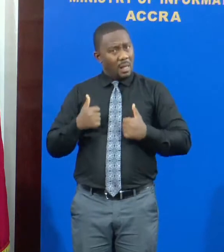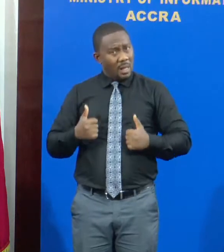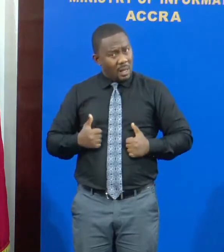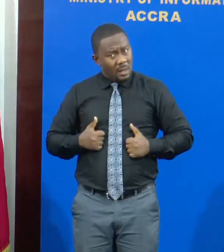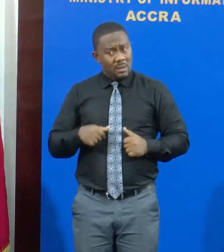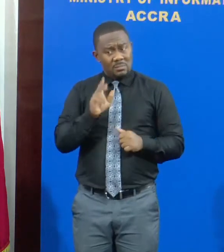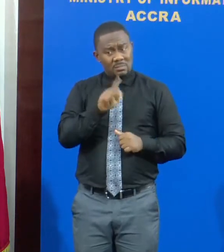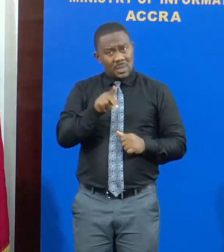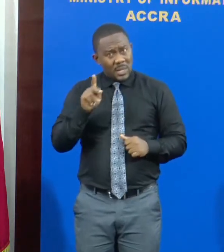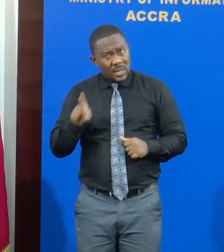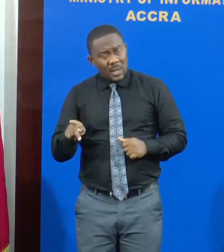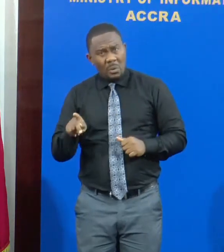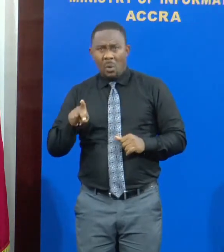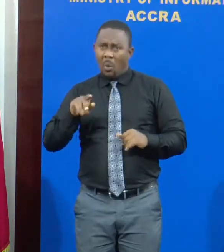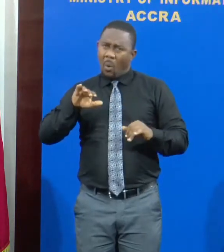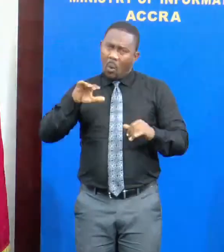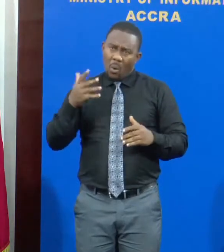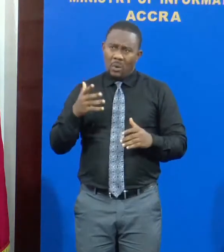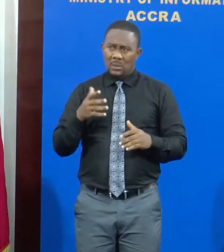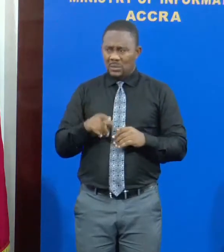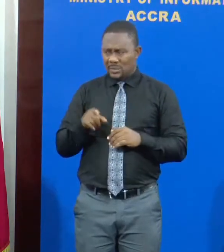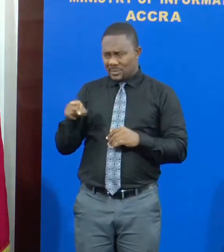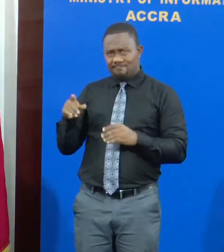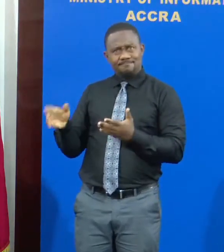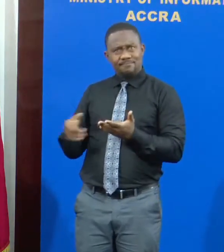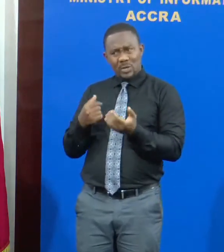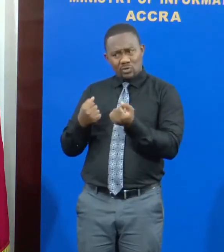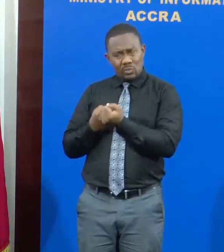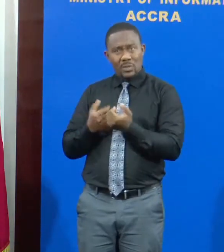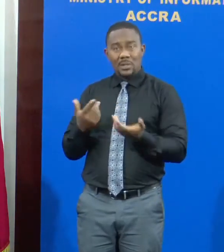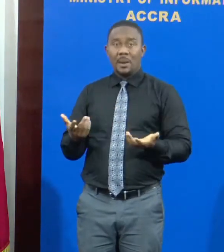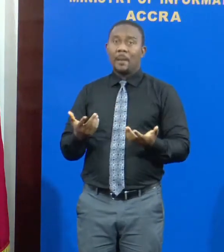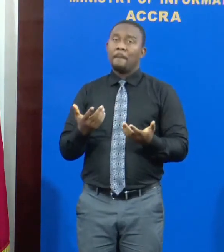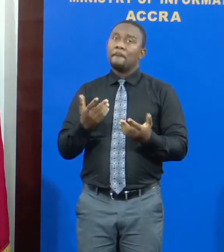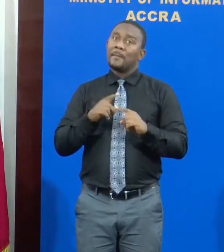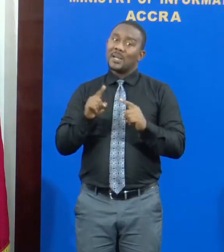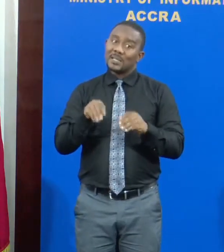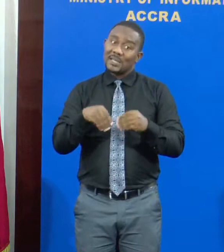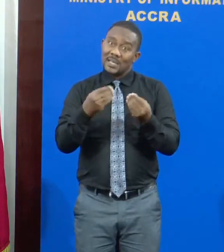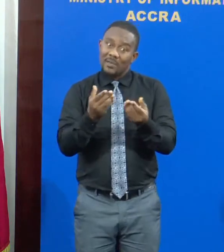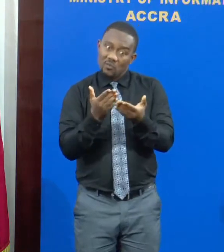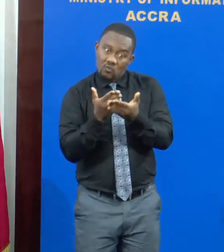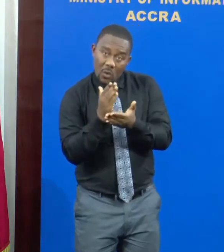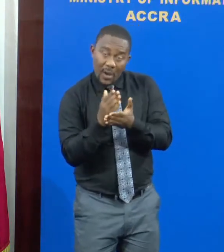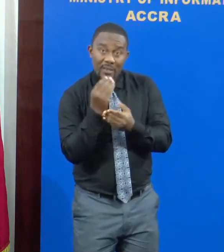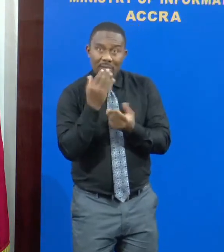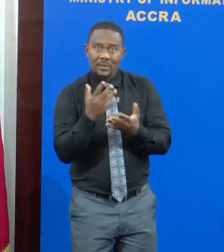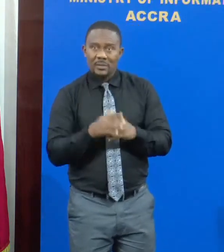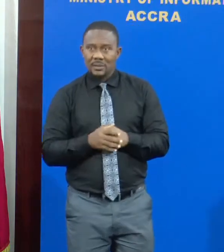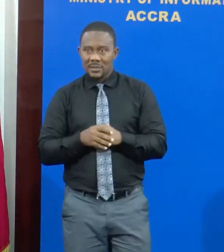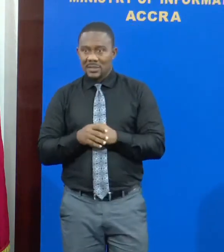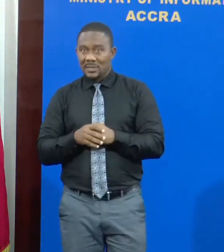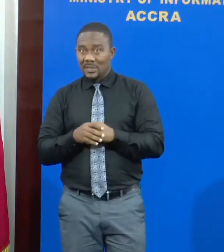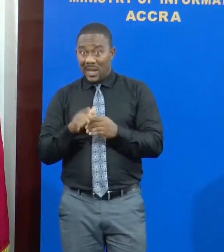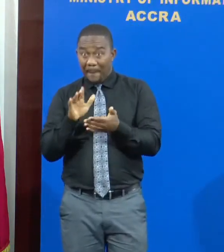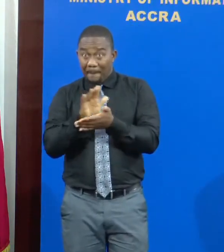be vouched for appropriately, but provide information that is accurate. And when you sign that slip we give